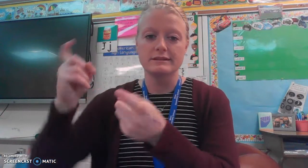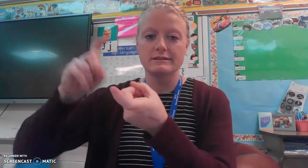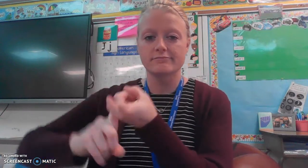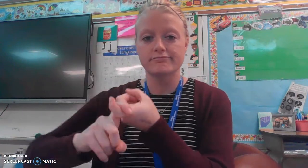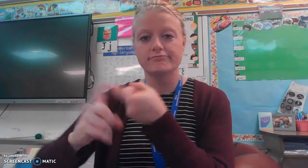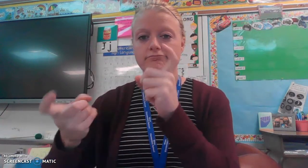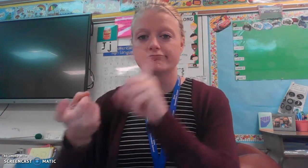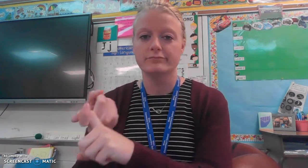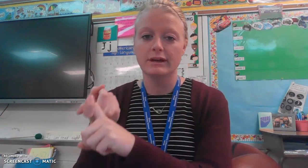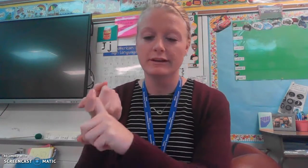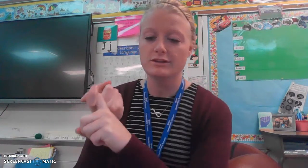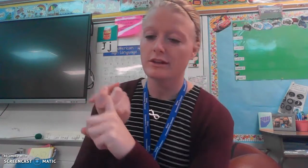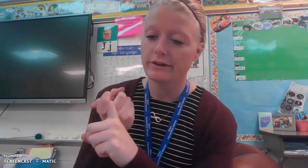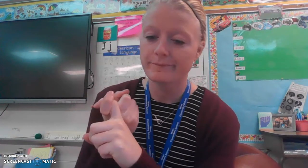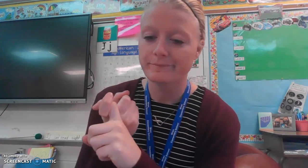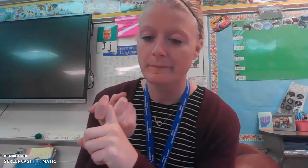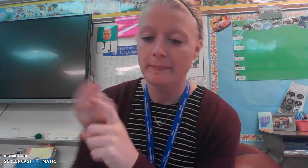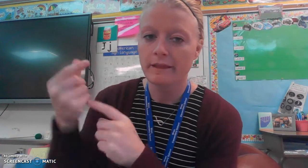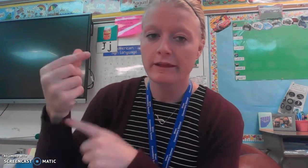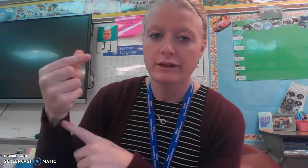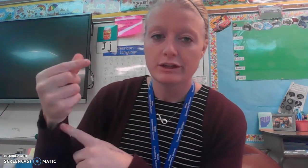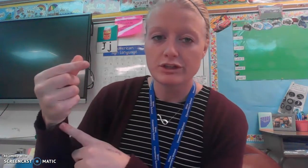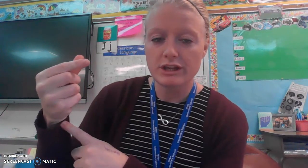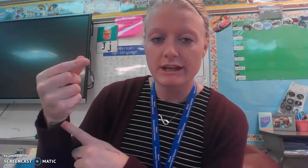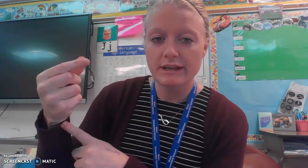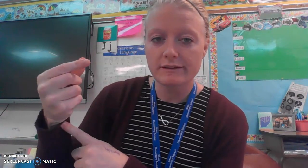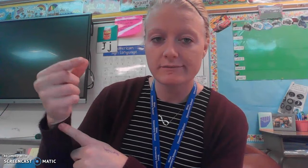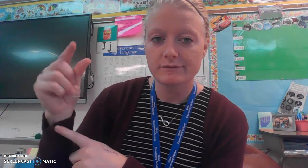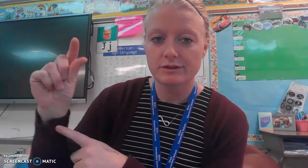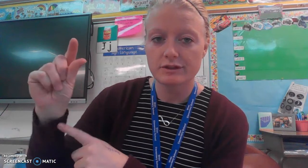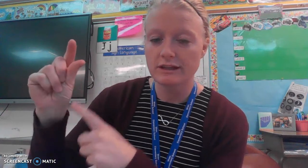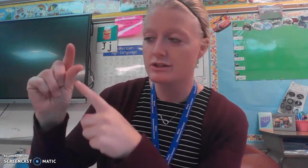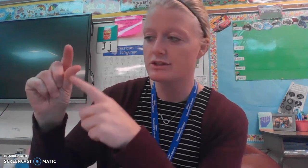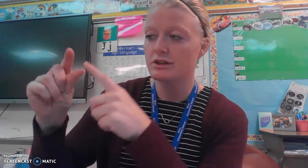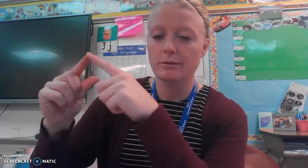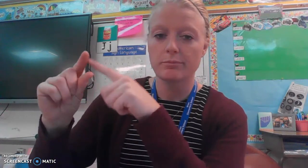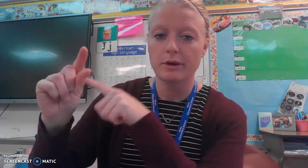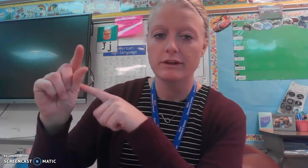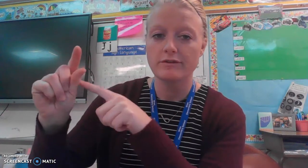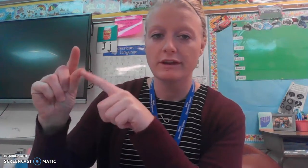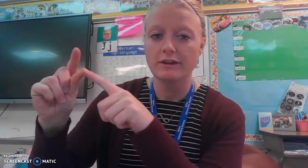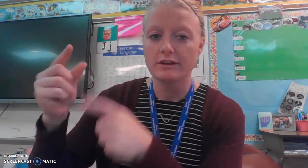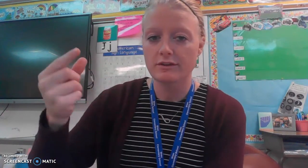bounces on each other. G, it's just your pointer finger and your